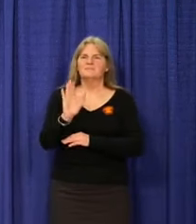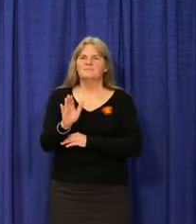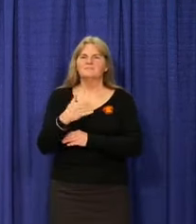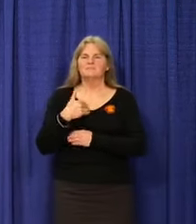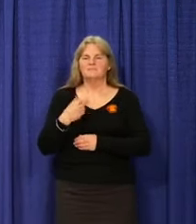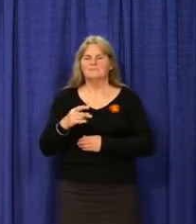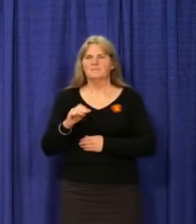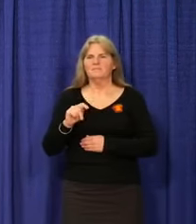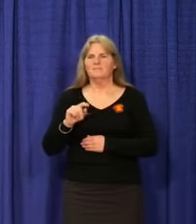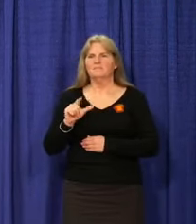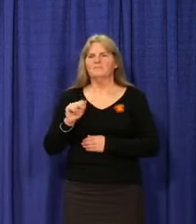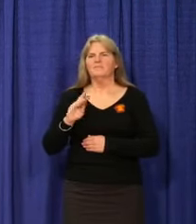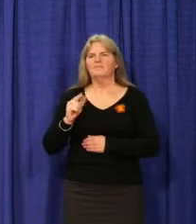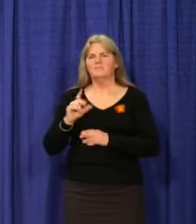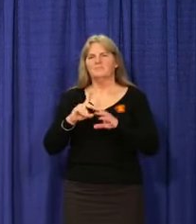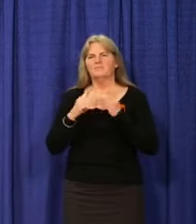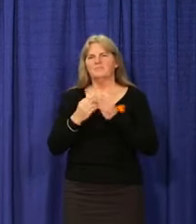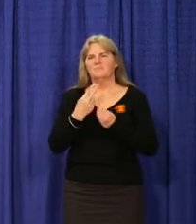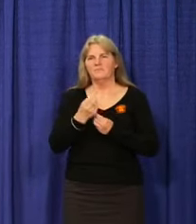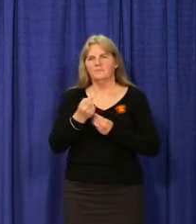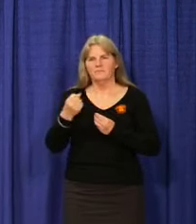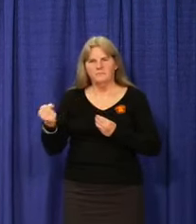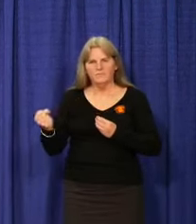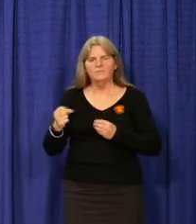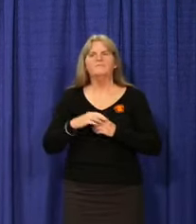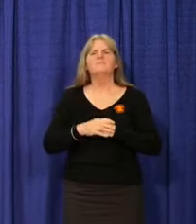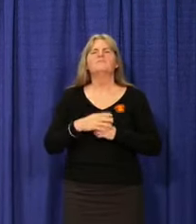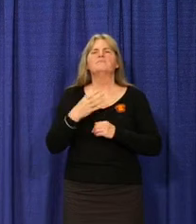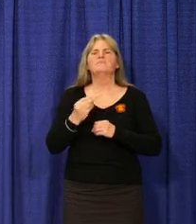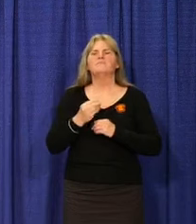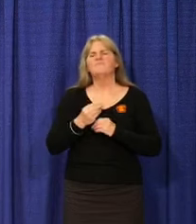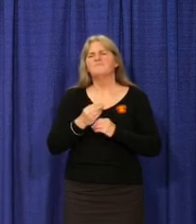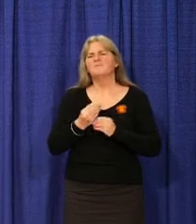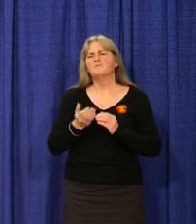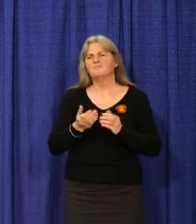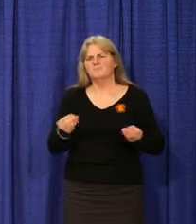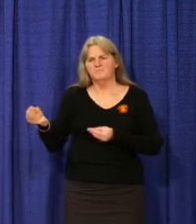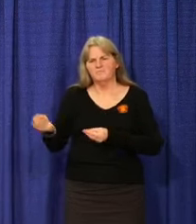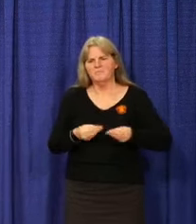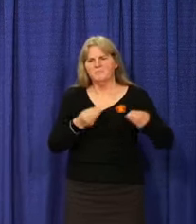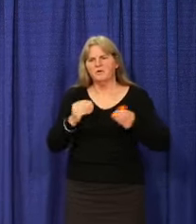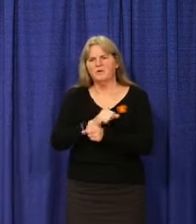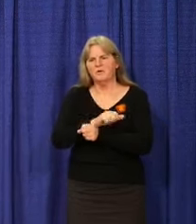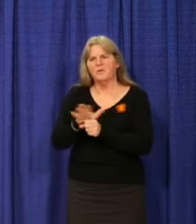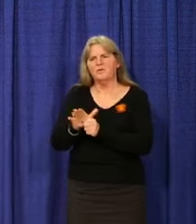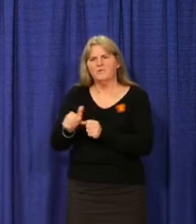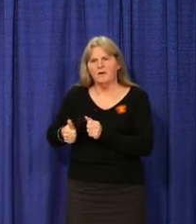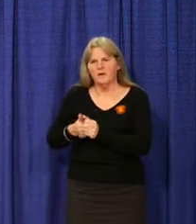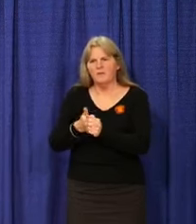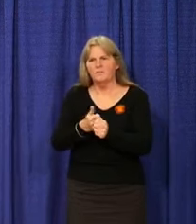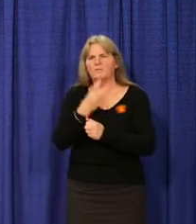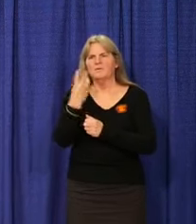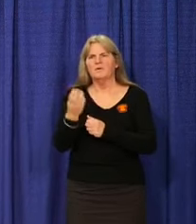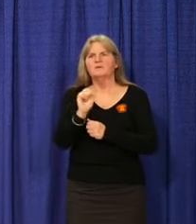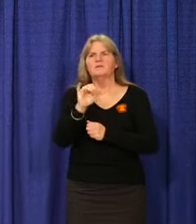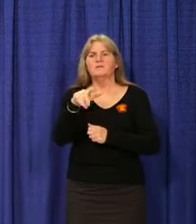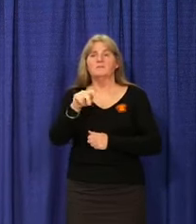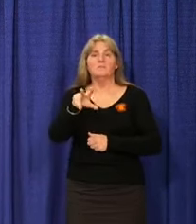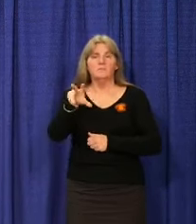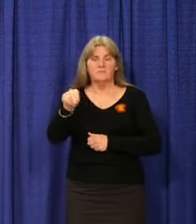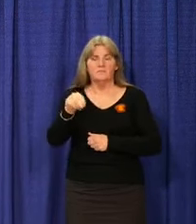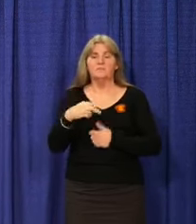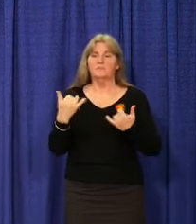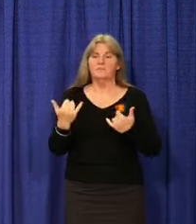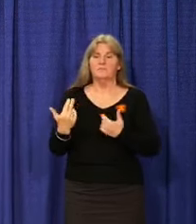Good afternoon. I'm Pat Living with the Department of Health and Social Services and moderator for the COVID-19 update for Wednesday, September 30th.